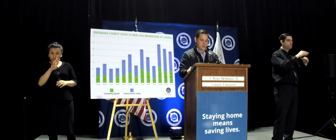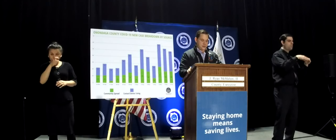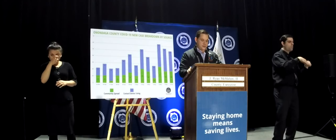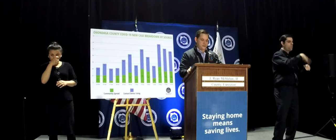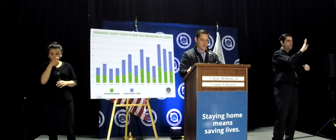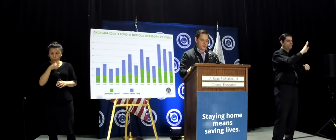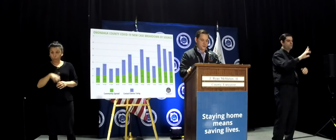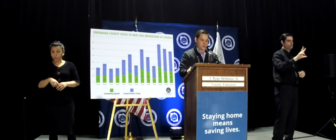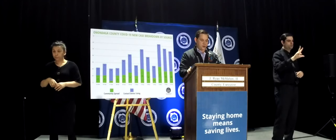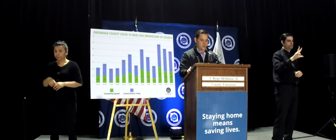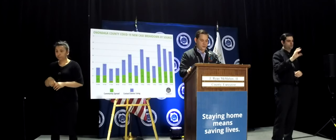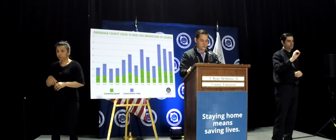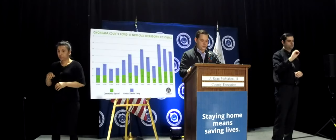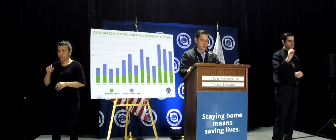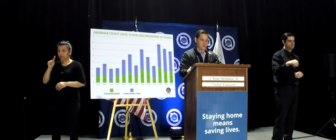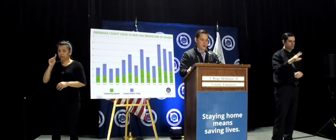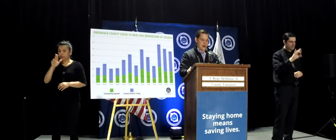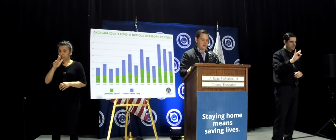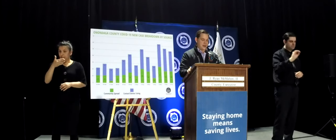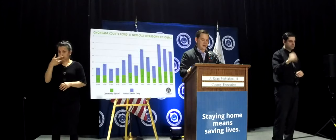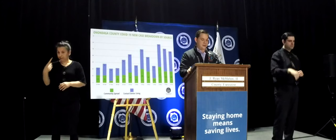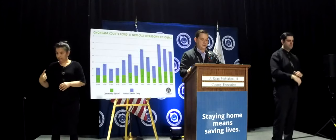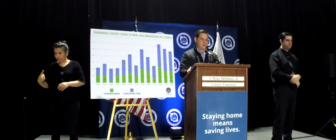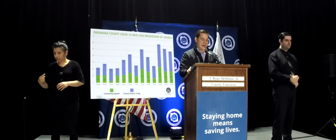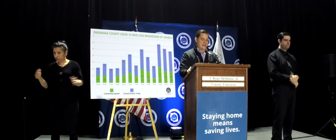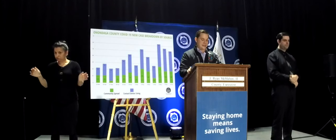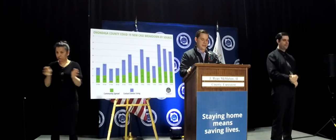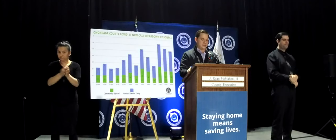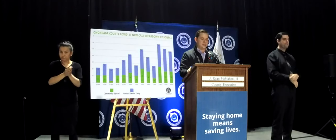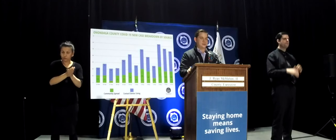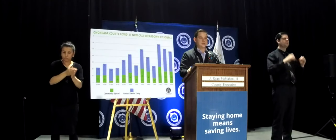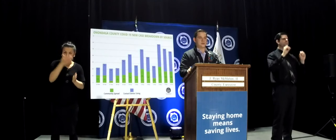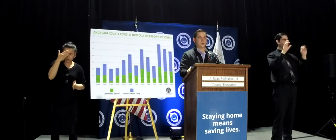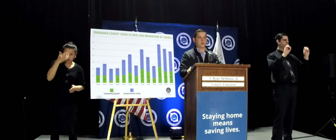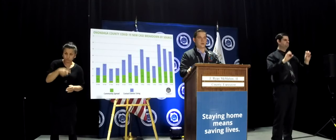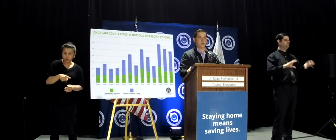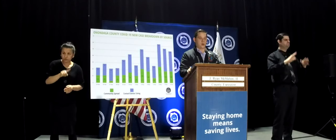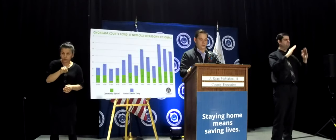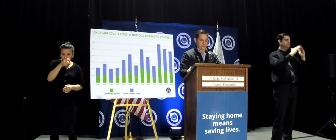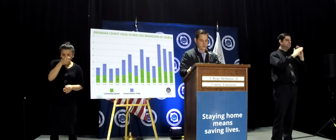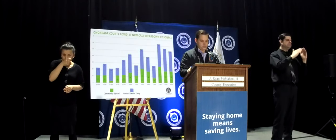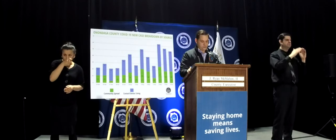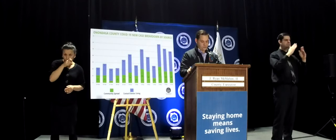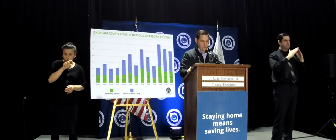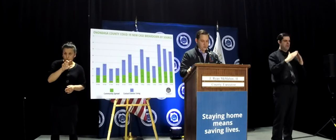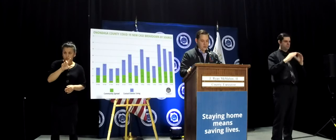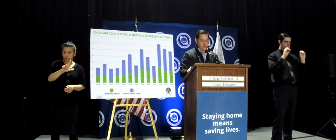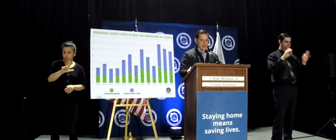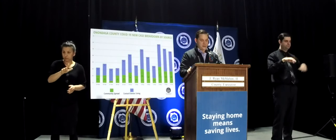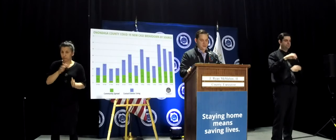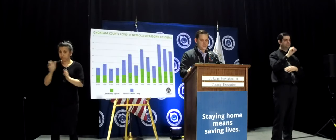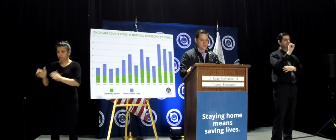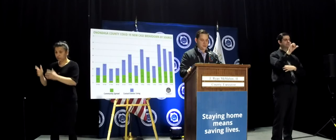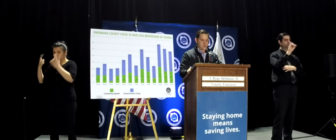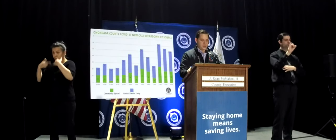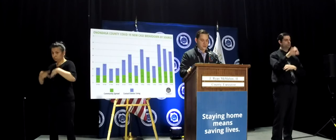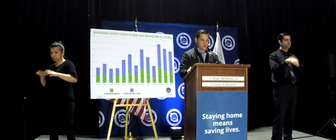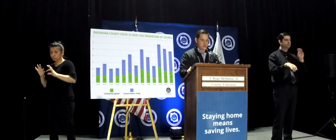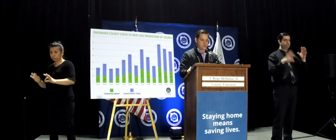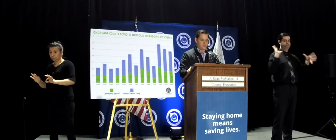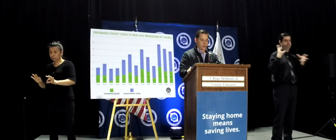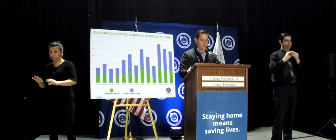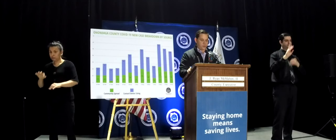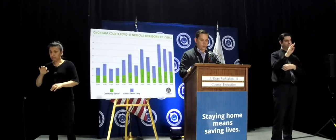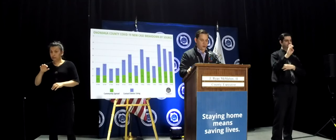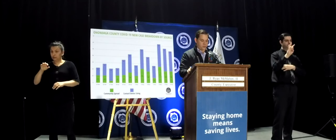cases, 76 recoveries. Onondaga, 90 cases, 28 recoveries. Manly has 62